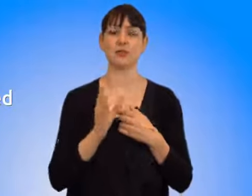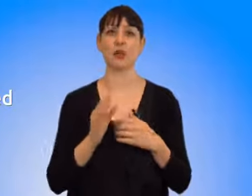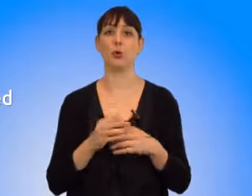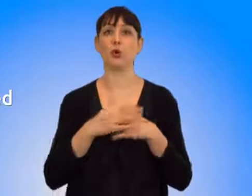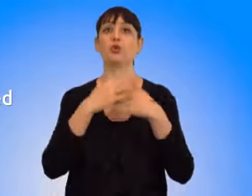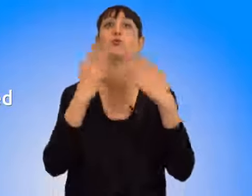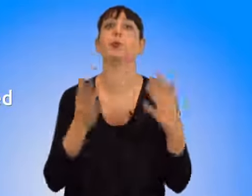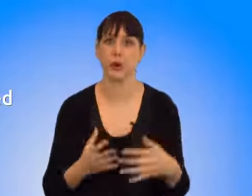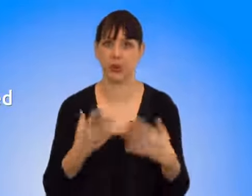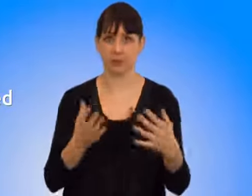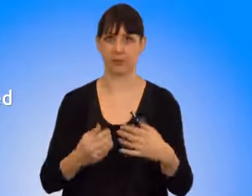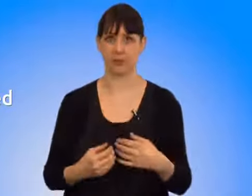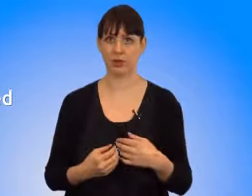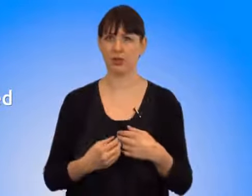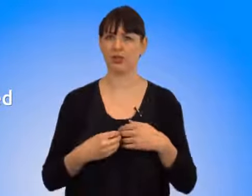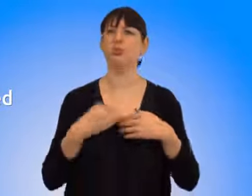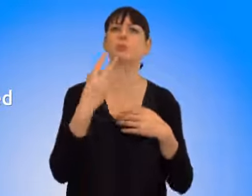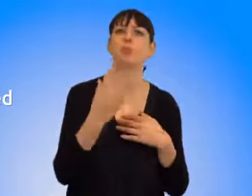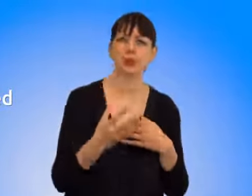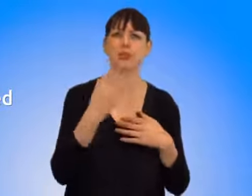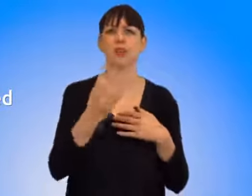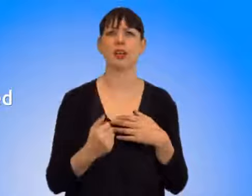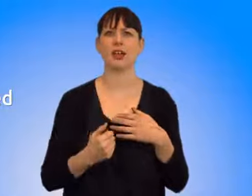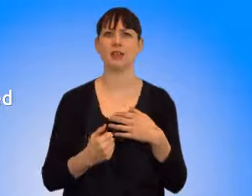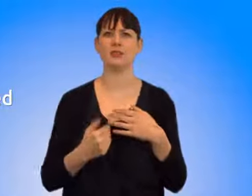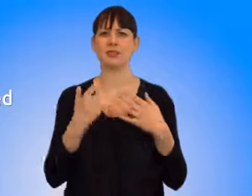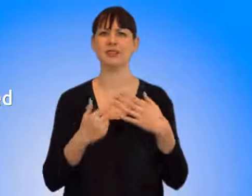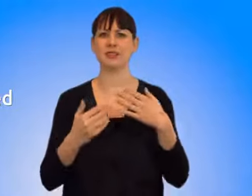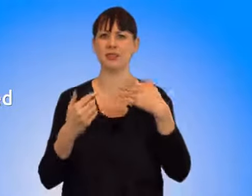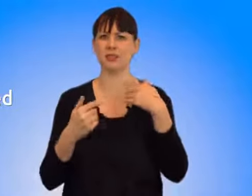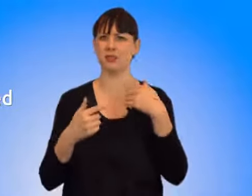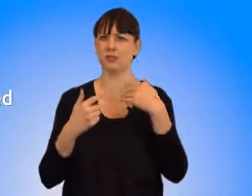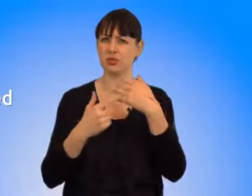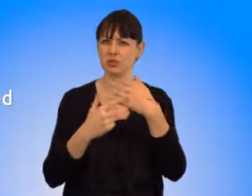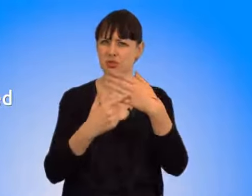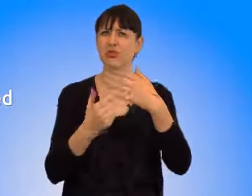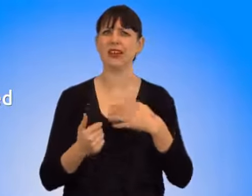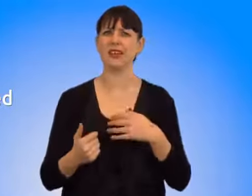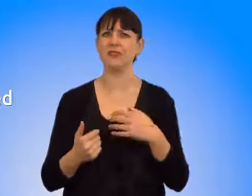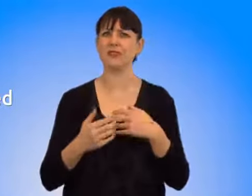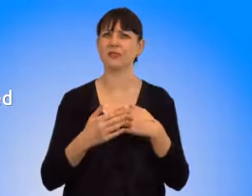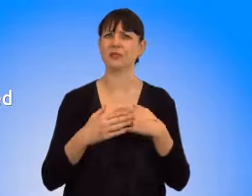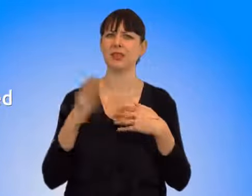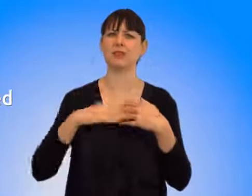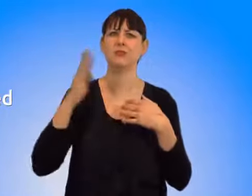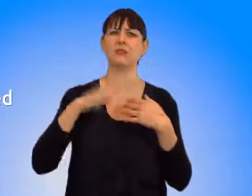the verb to burn. To burn your hand means that you touched your hand off something that is